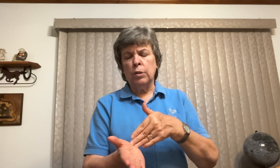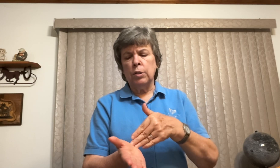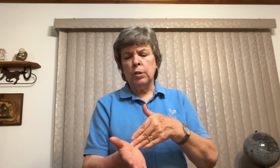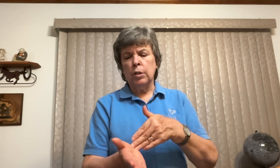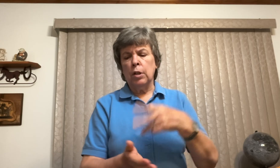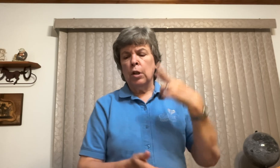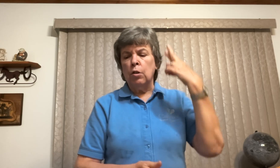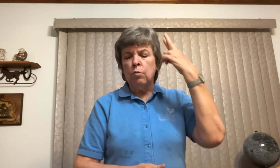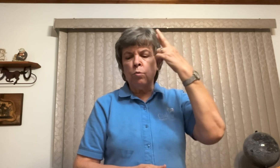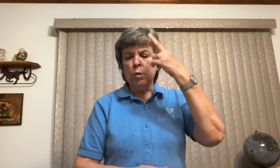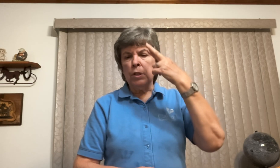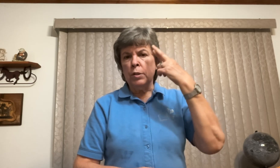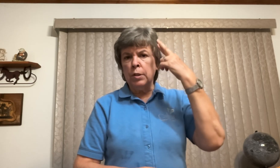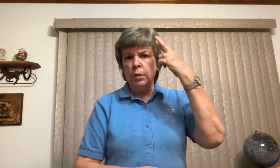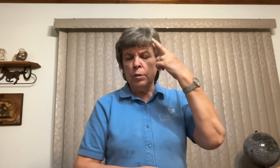10,000 reasons